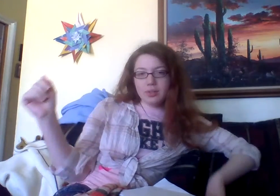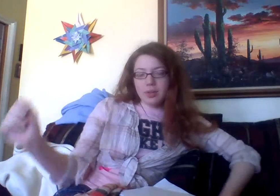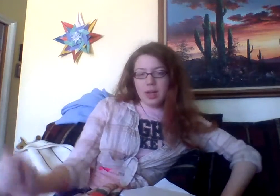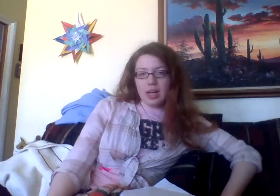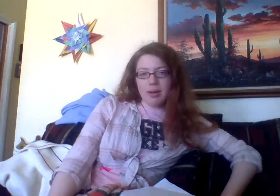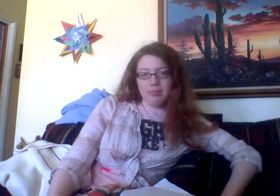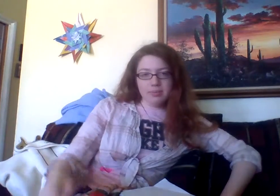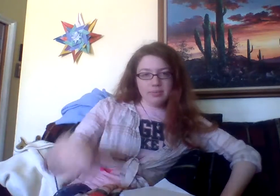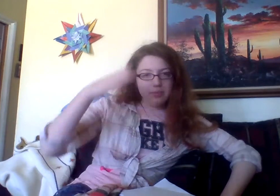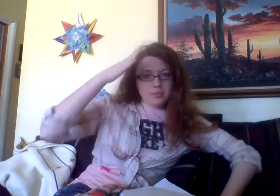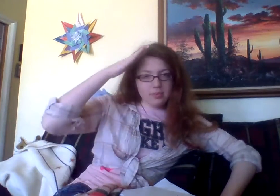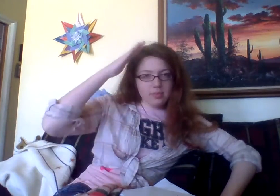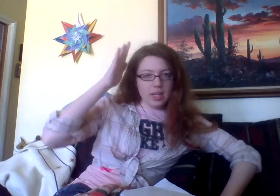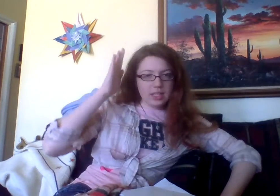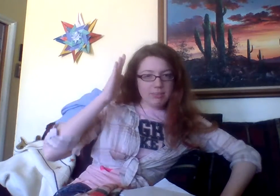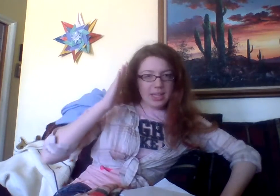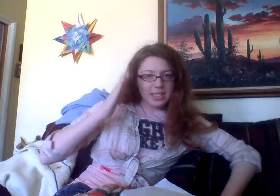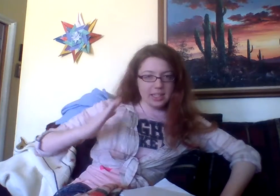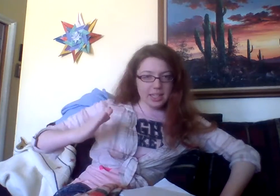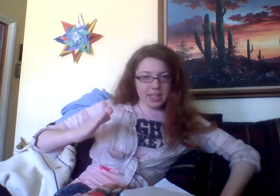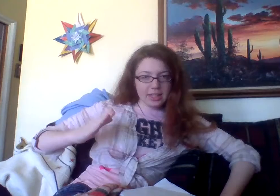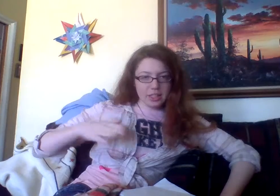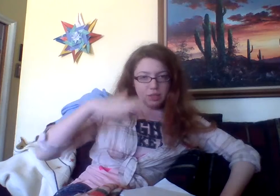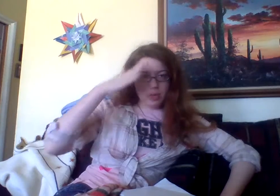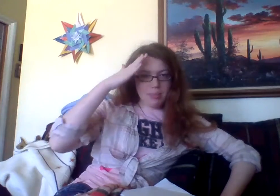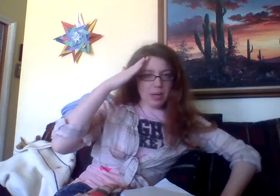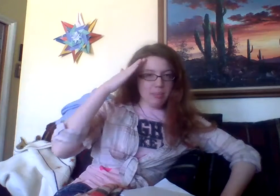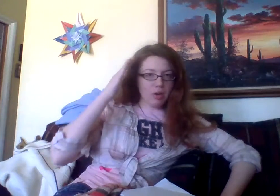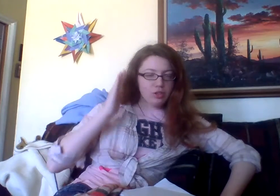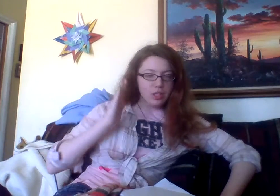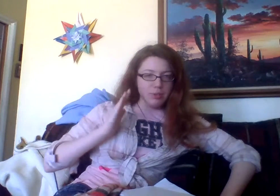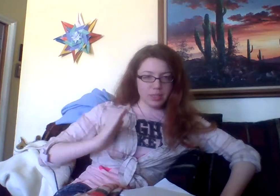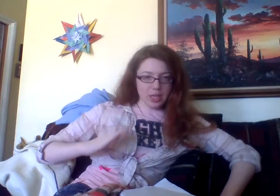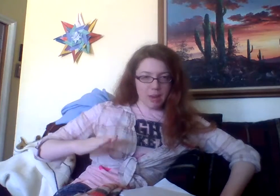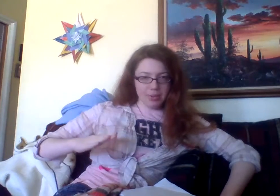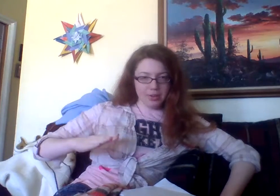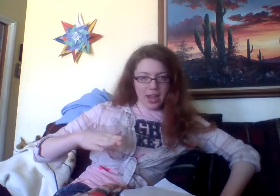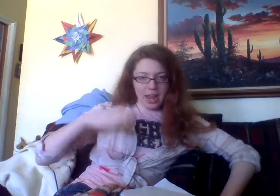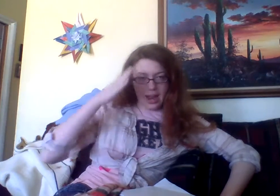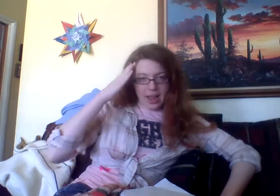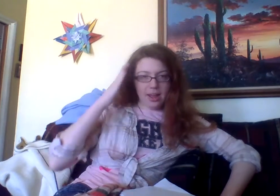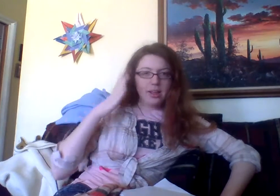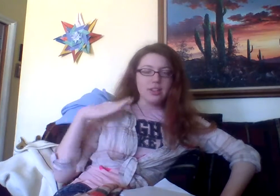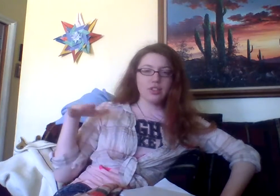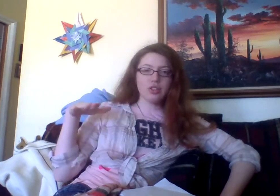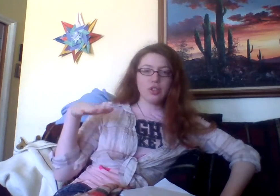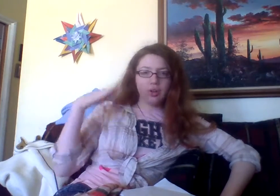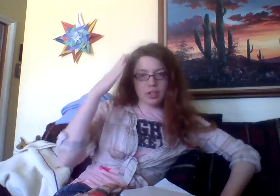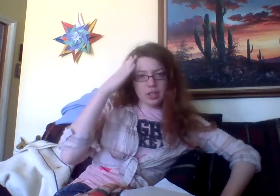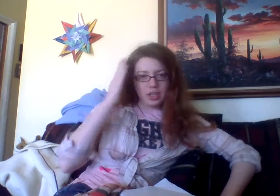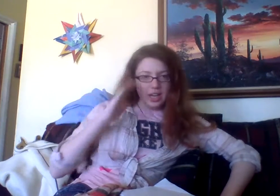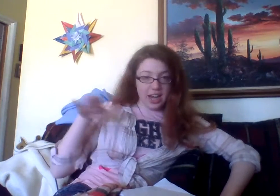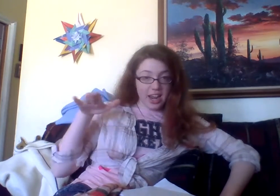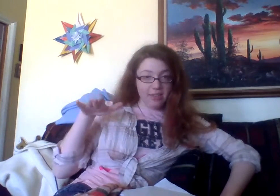do. It's basically like this sweeping motion from the top of your head to your shoulder.